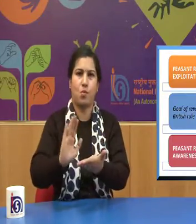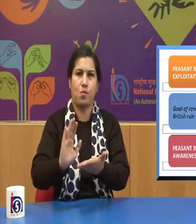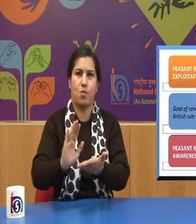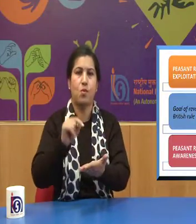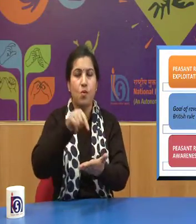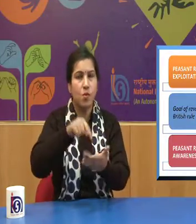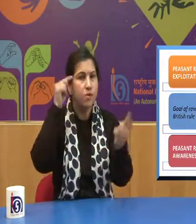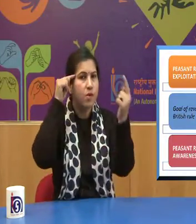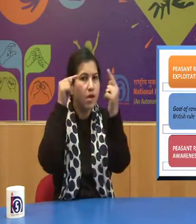India.